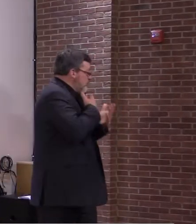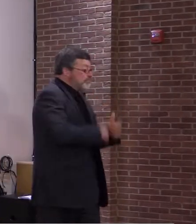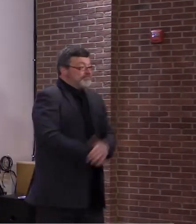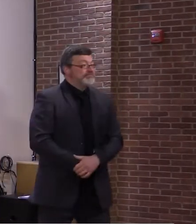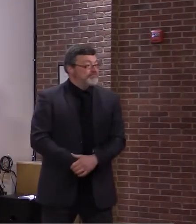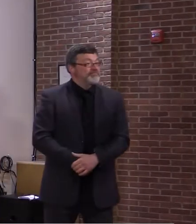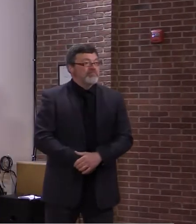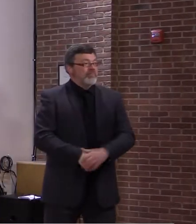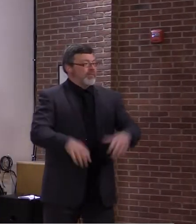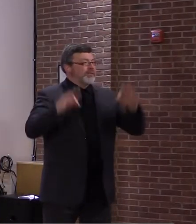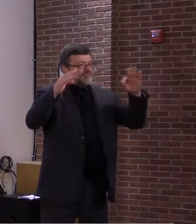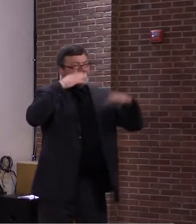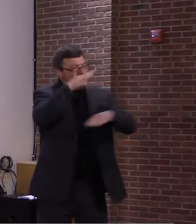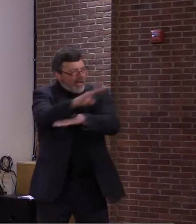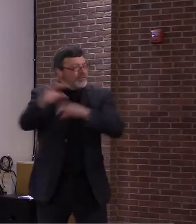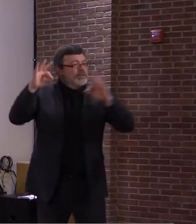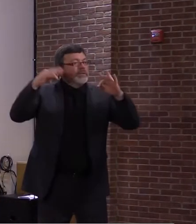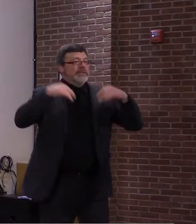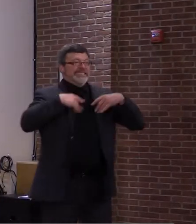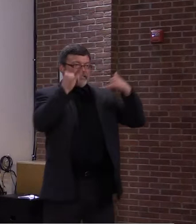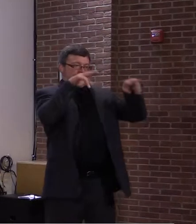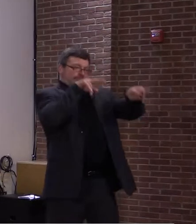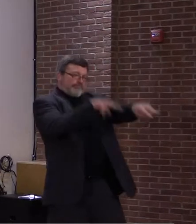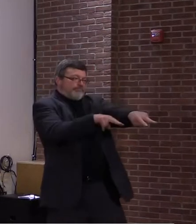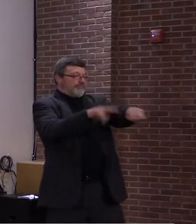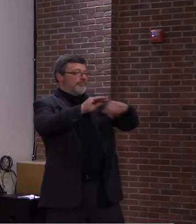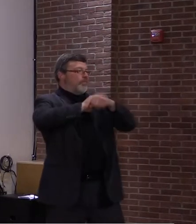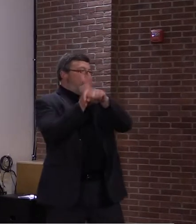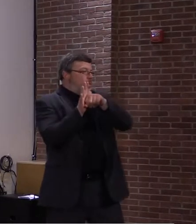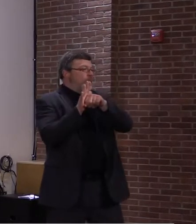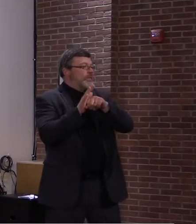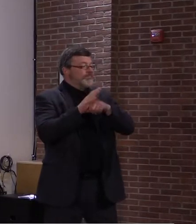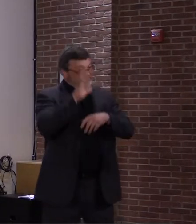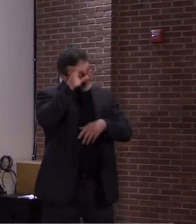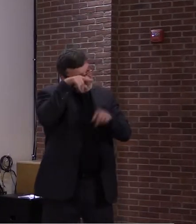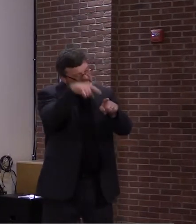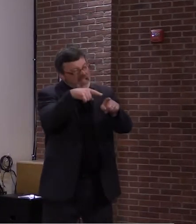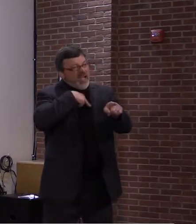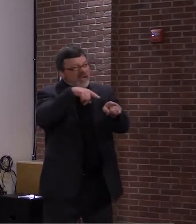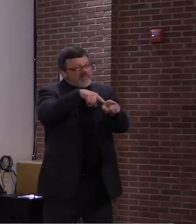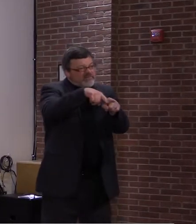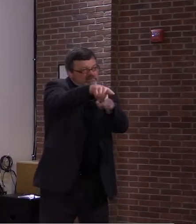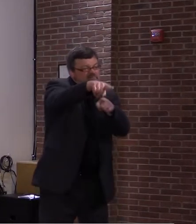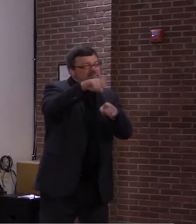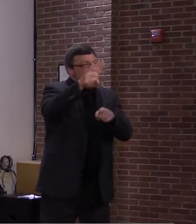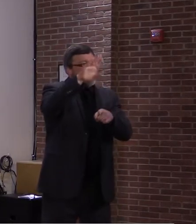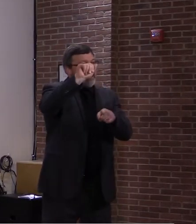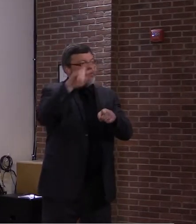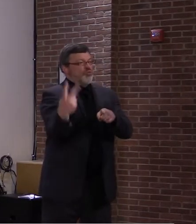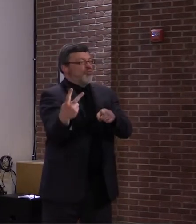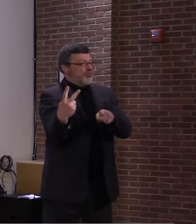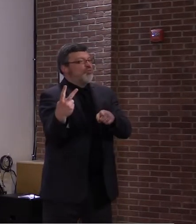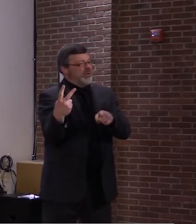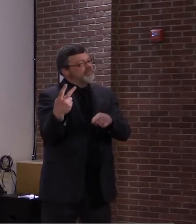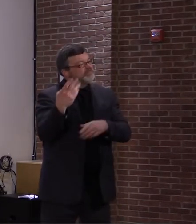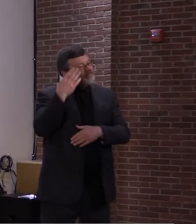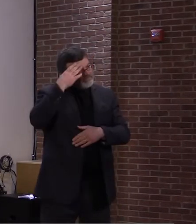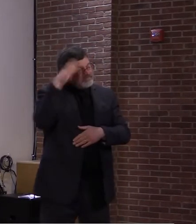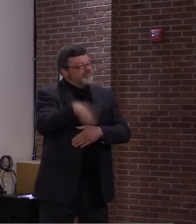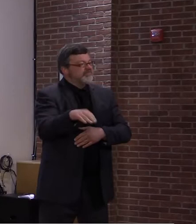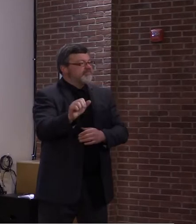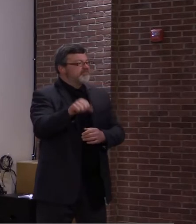We continue to watch data trends around the BA2 variant closely. Unfortunately, this